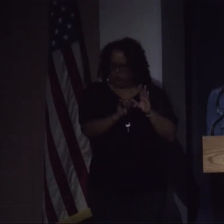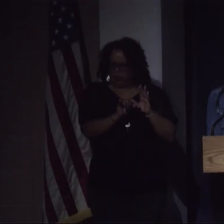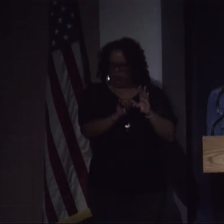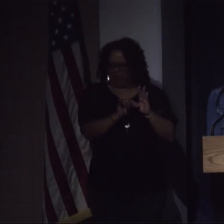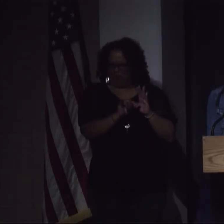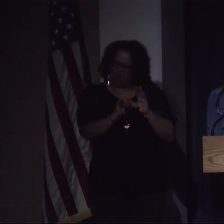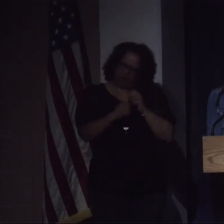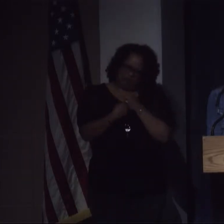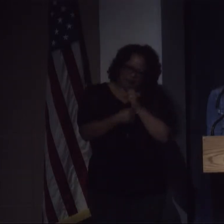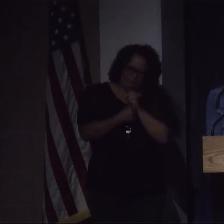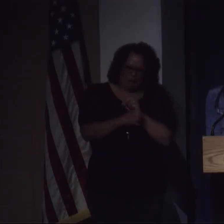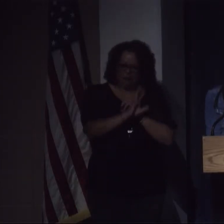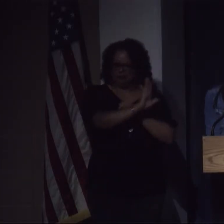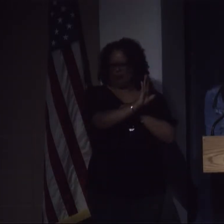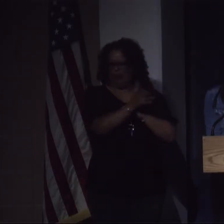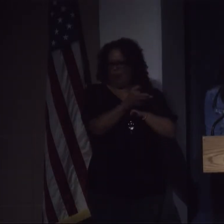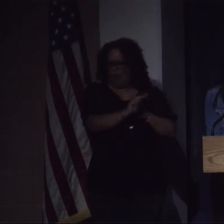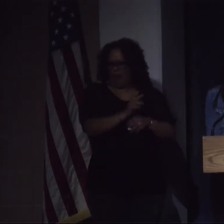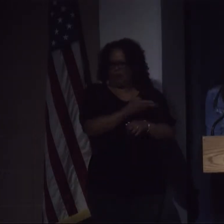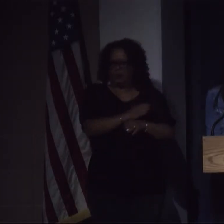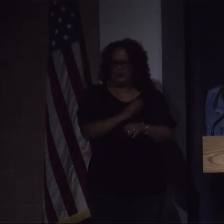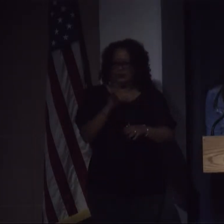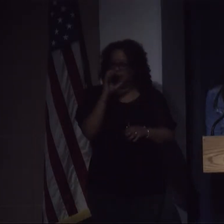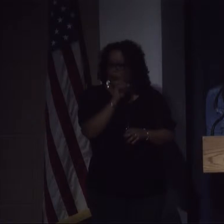music. Any guesses?